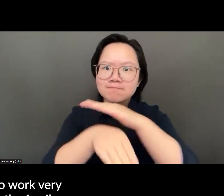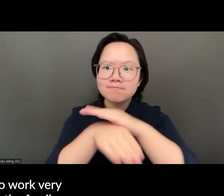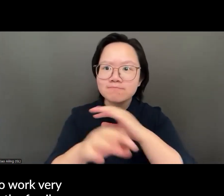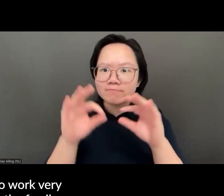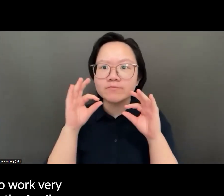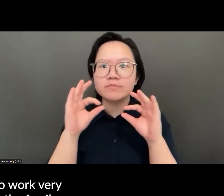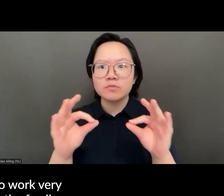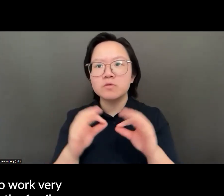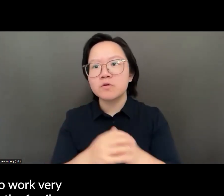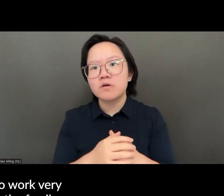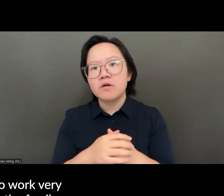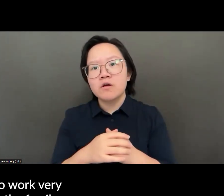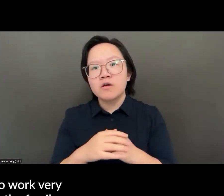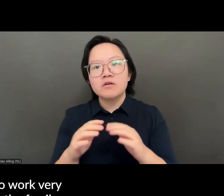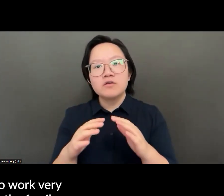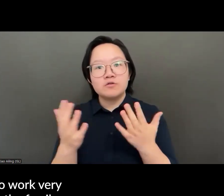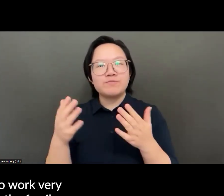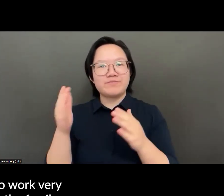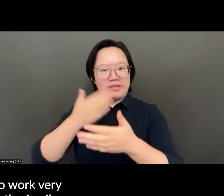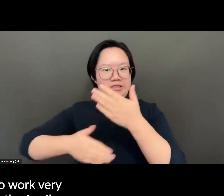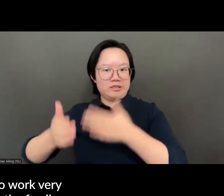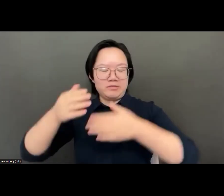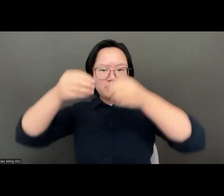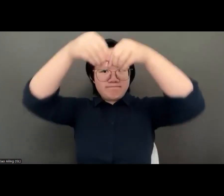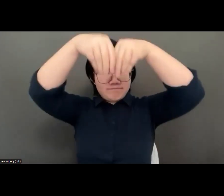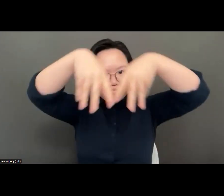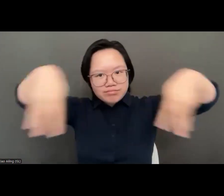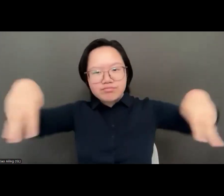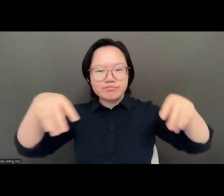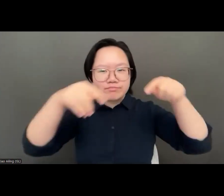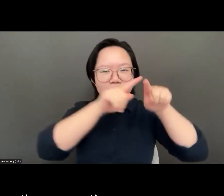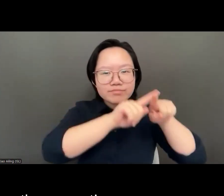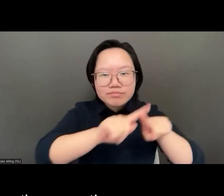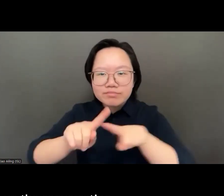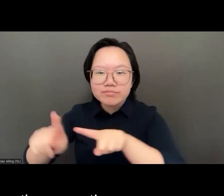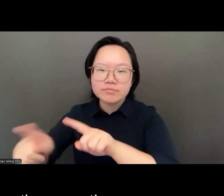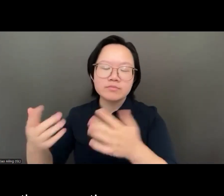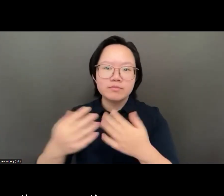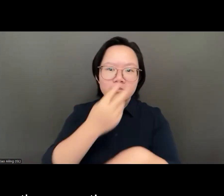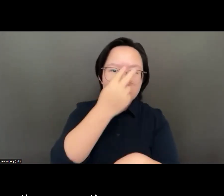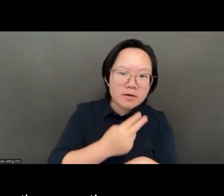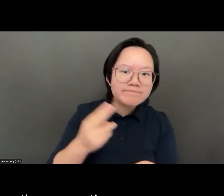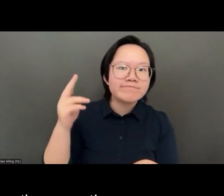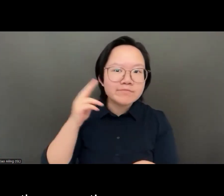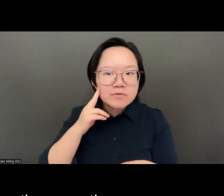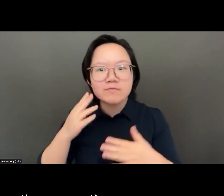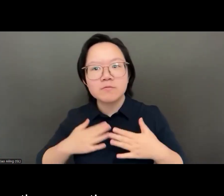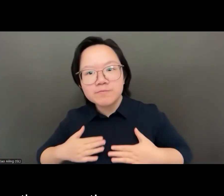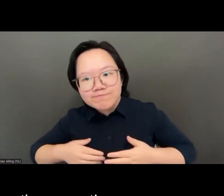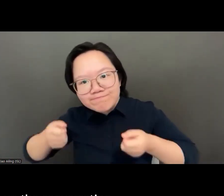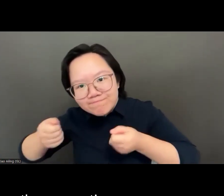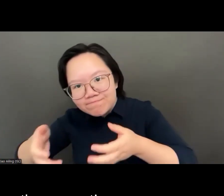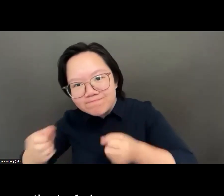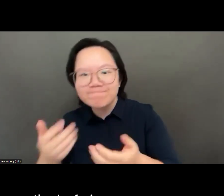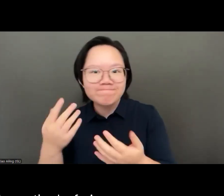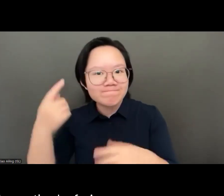to work very closely with the family so that they can open up the